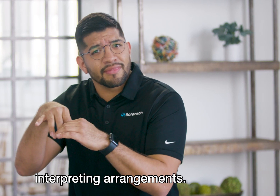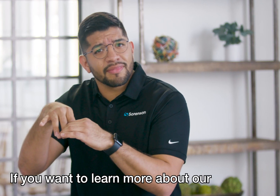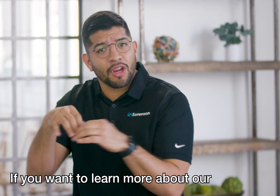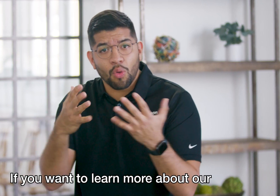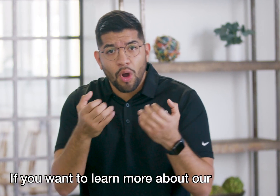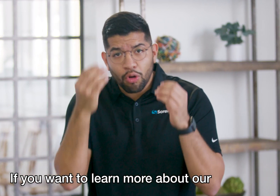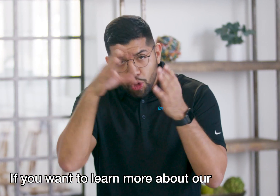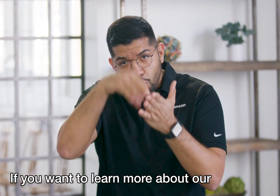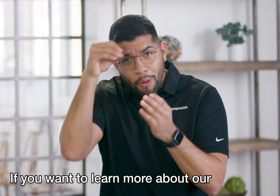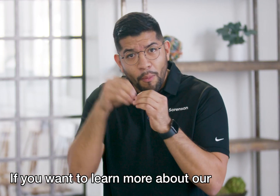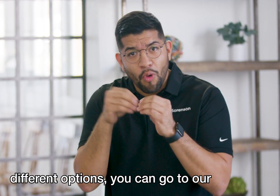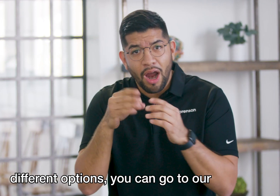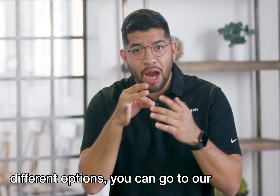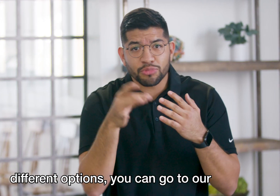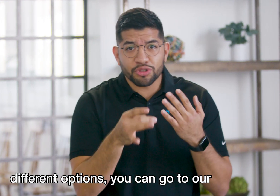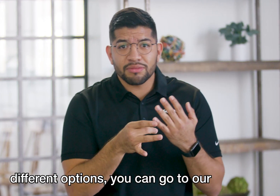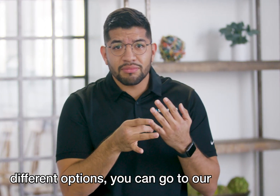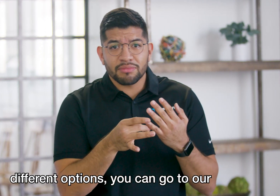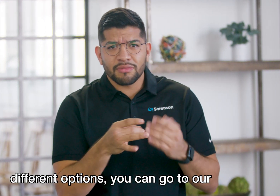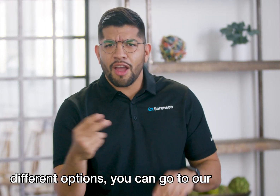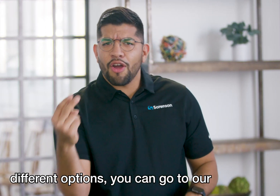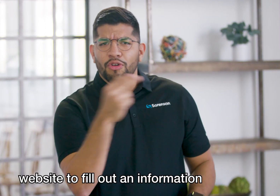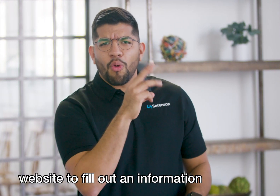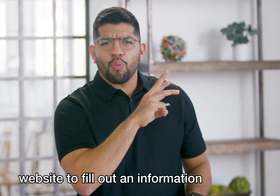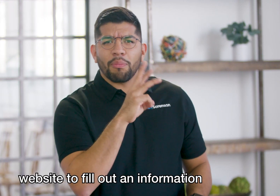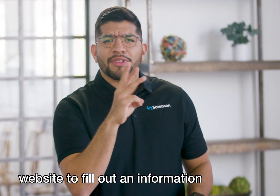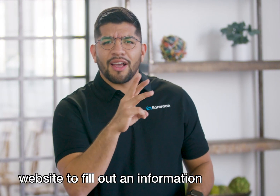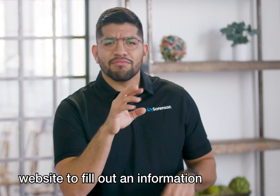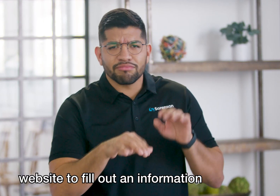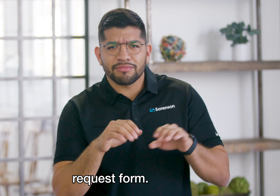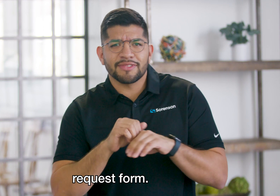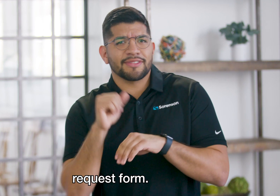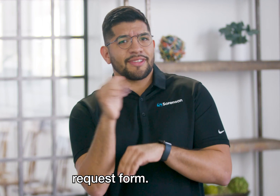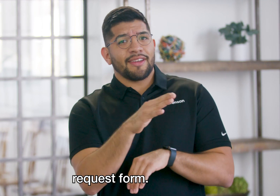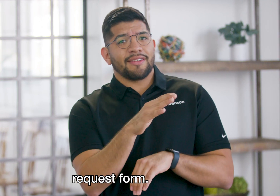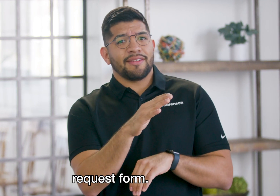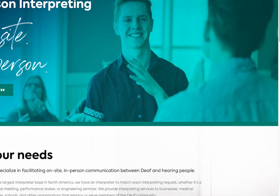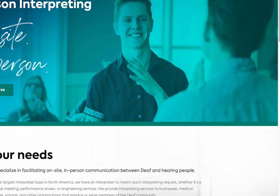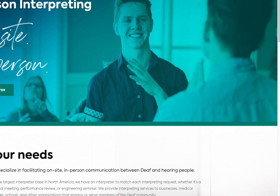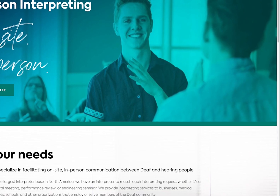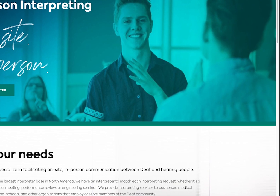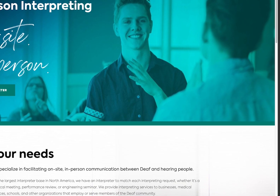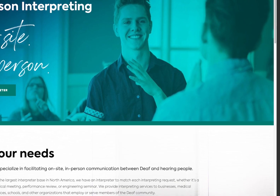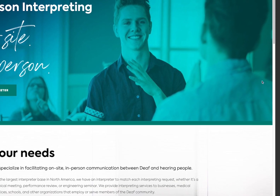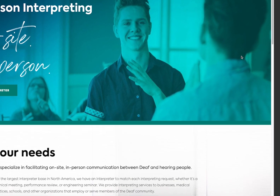If you want to learn more about our different options, you can go to our website to fill out an information request form.